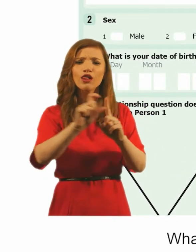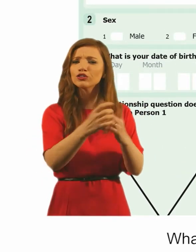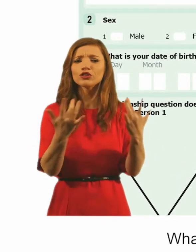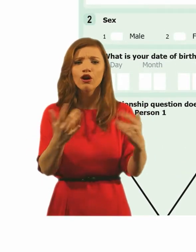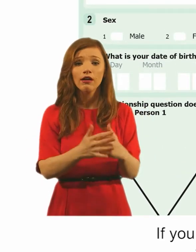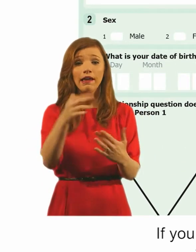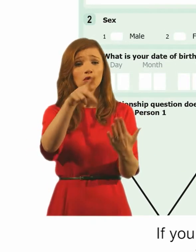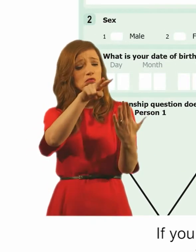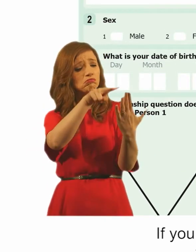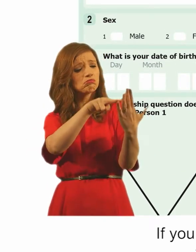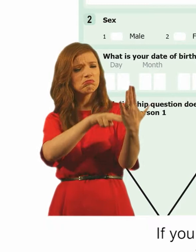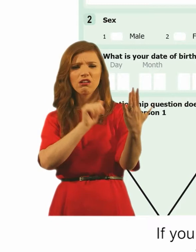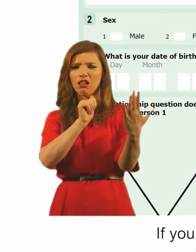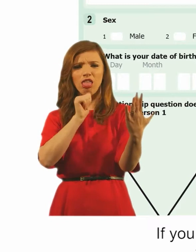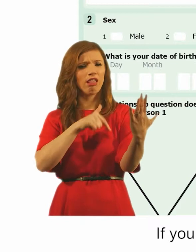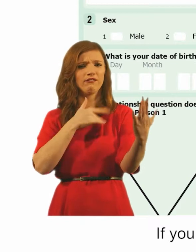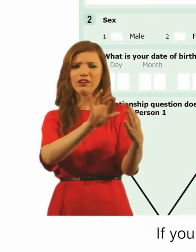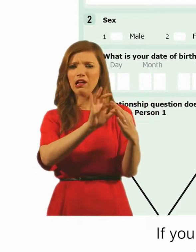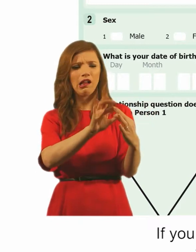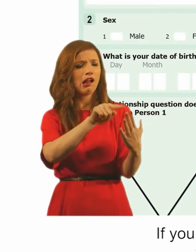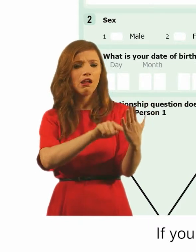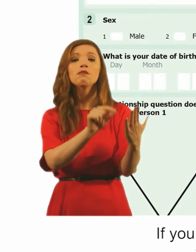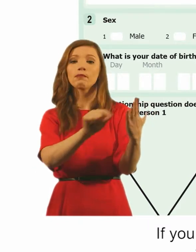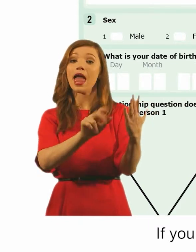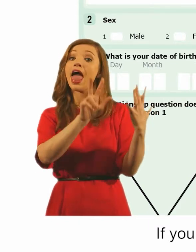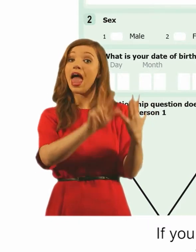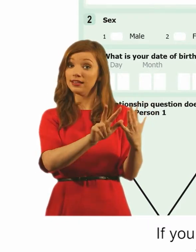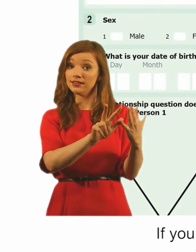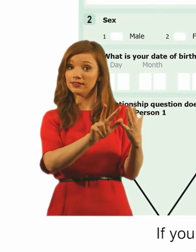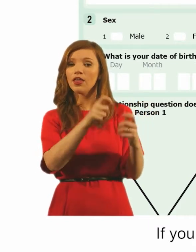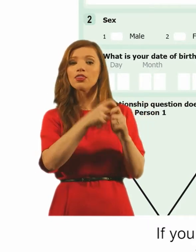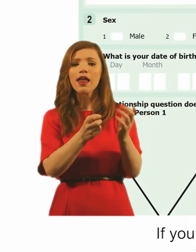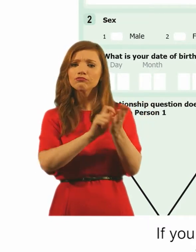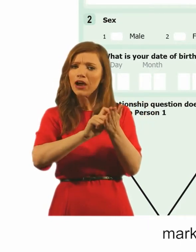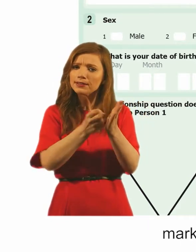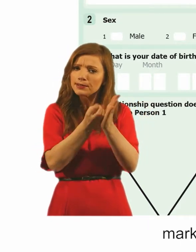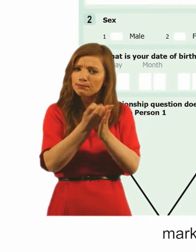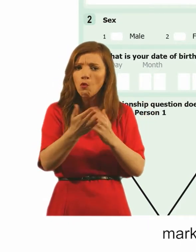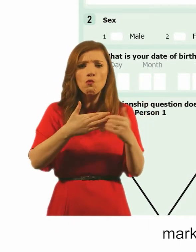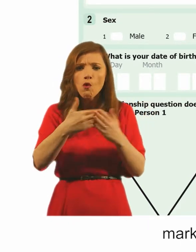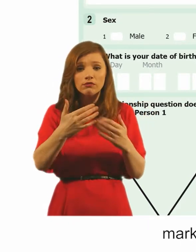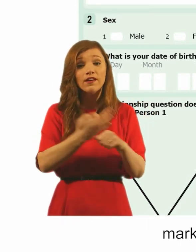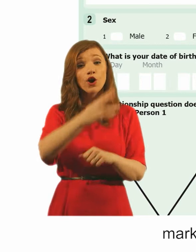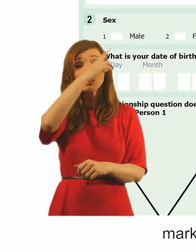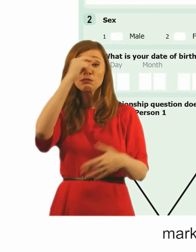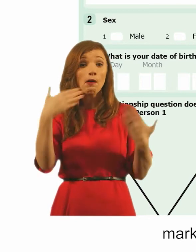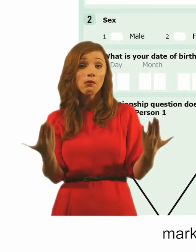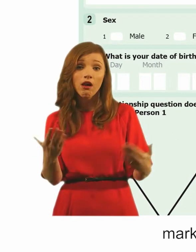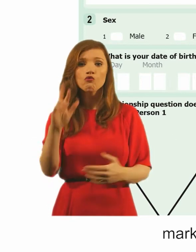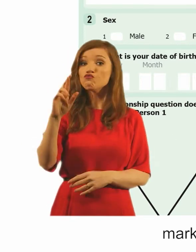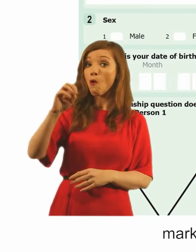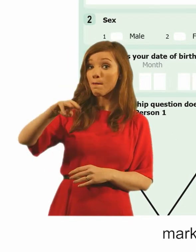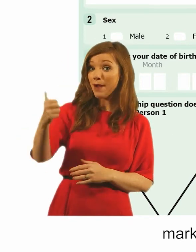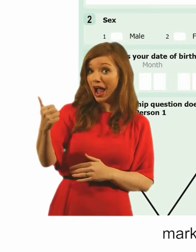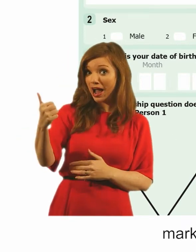background? If you feel that the options listed don't describe your ethnic or cultural background, mark box 8 and